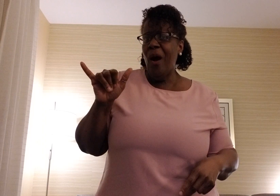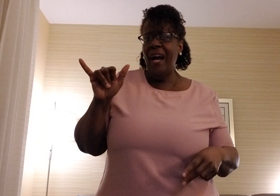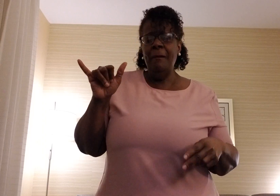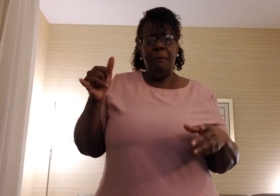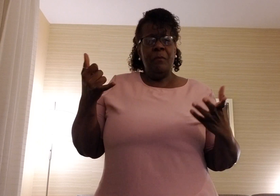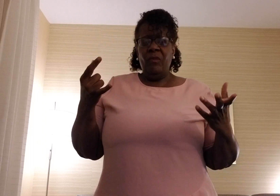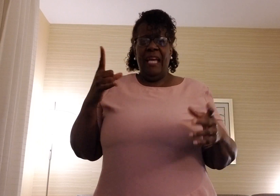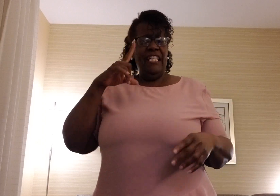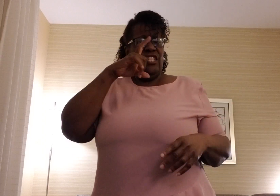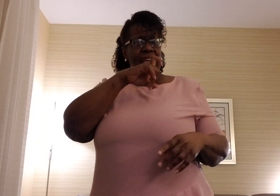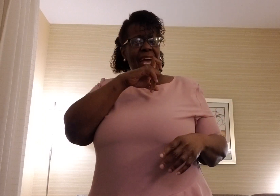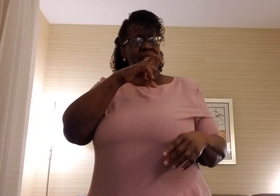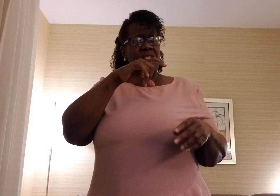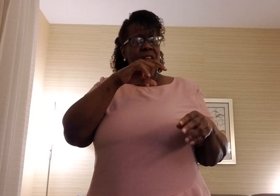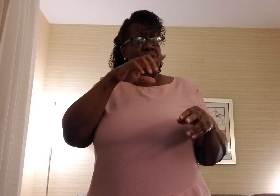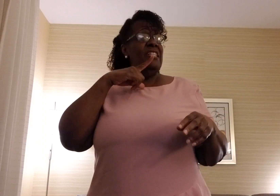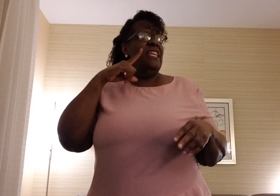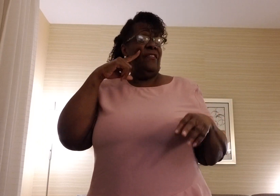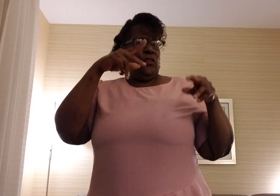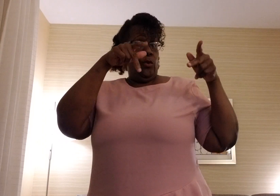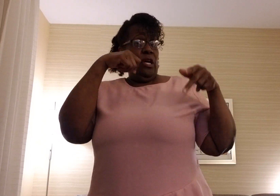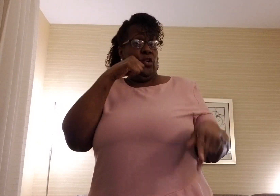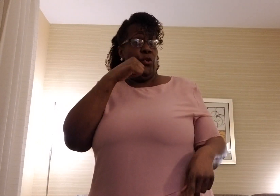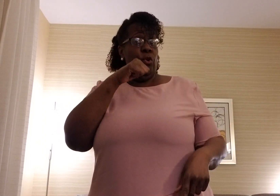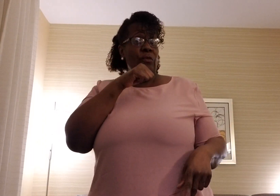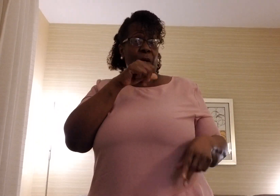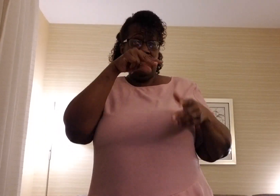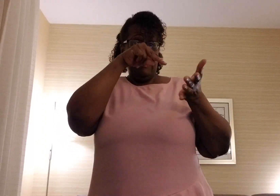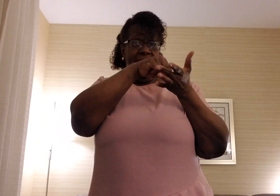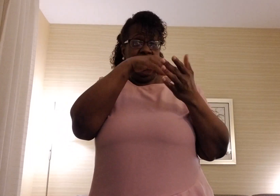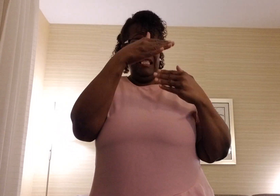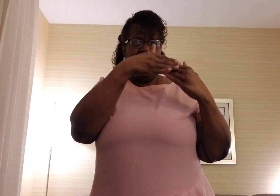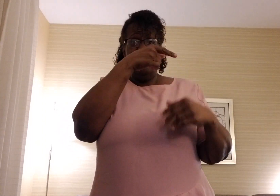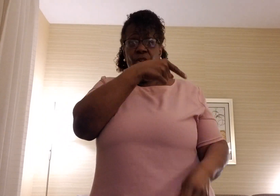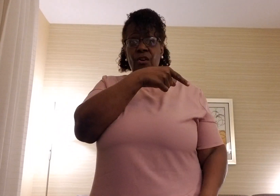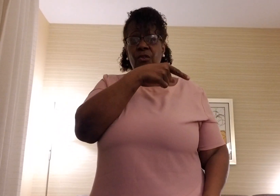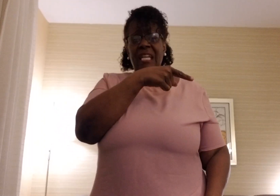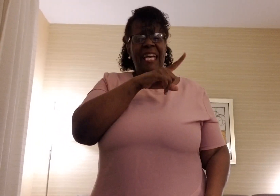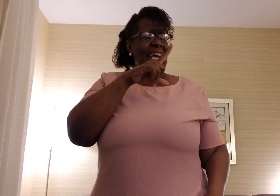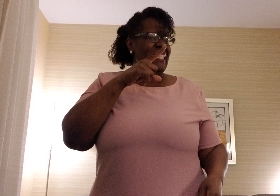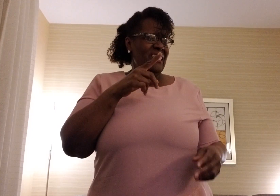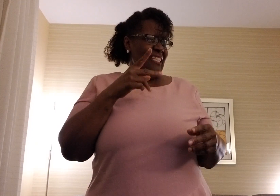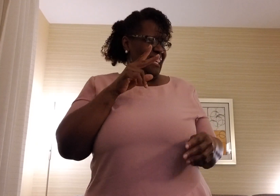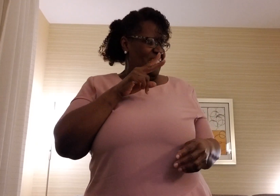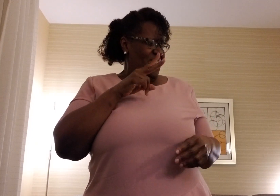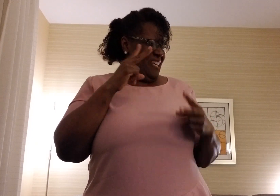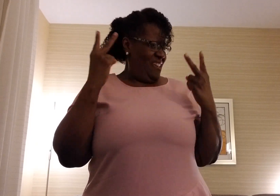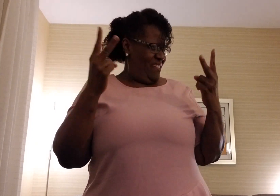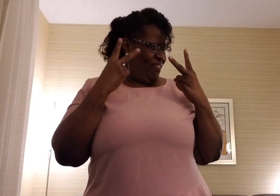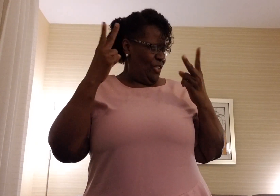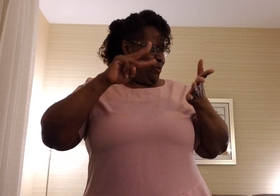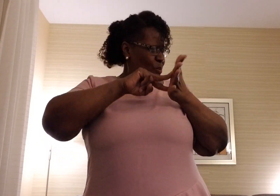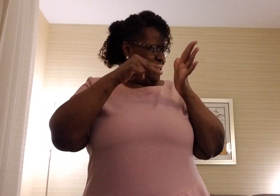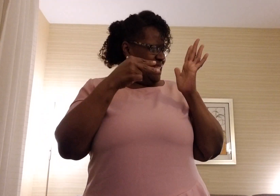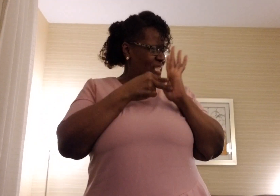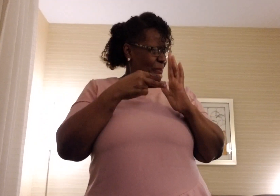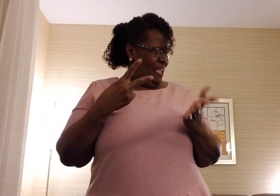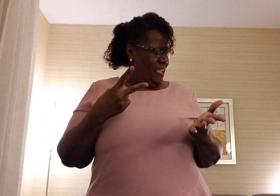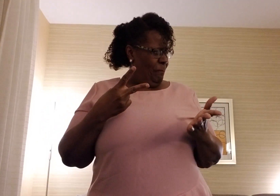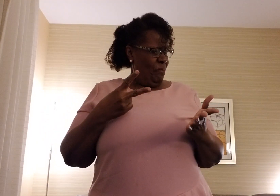VICTORY, and she asked the deaf girl that was standing next to her, and she says, victory, what does this mean?